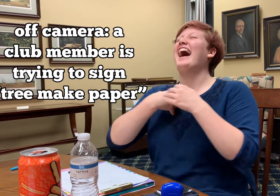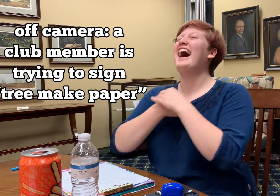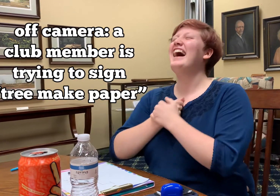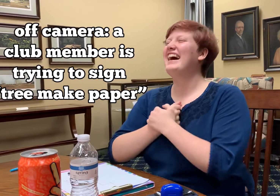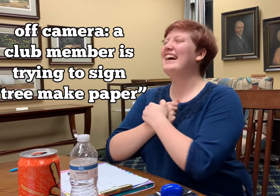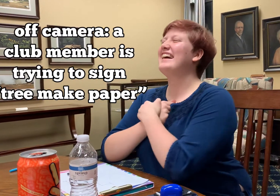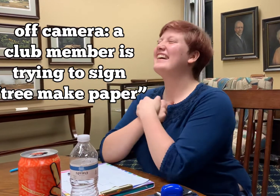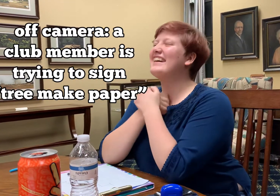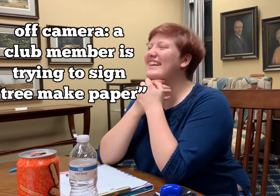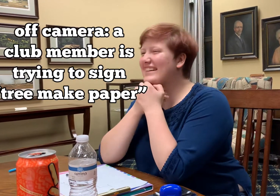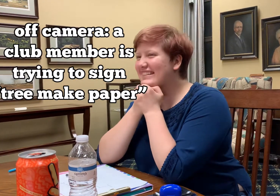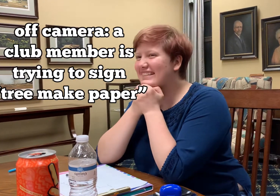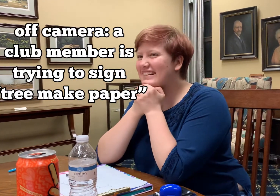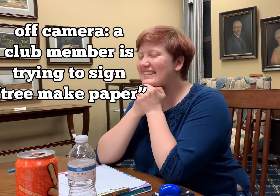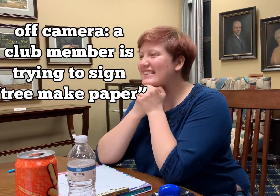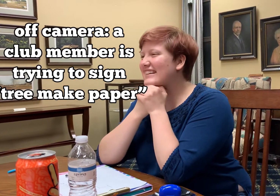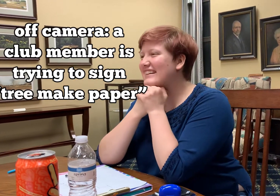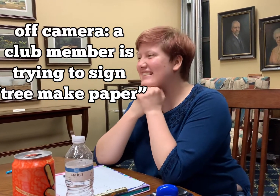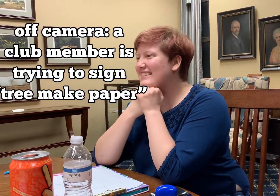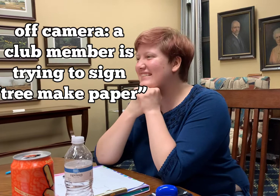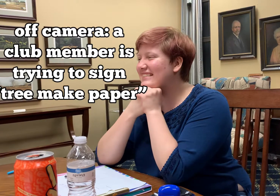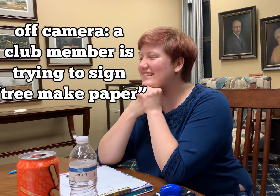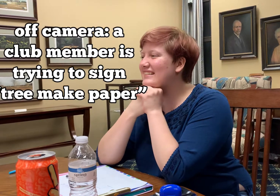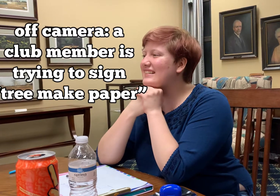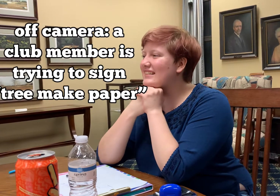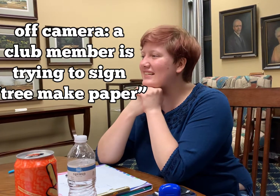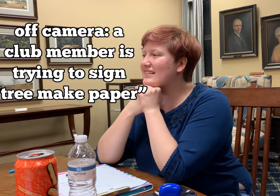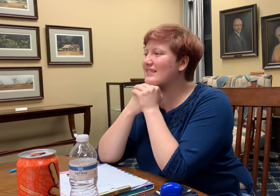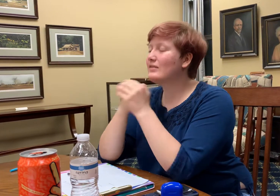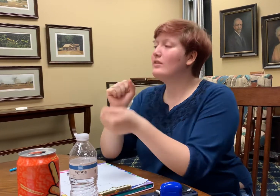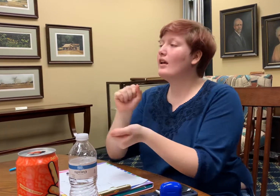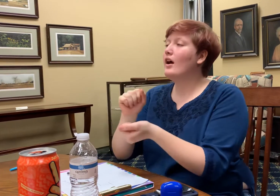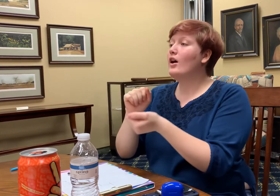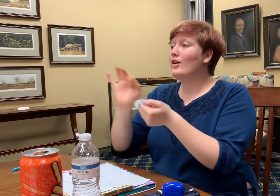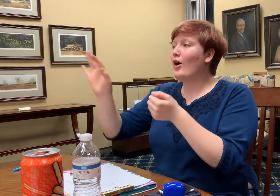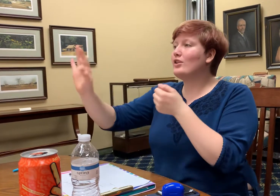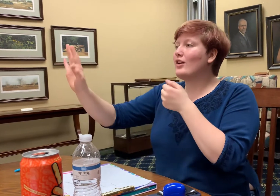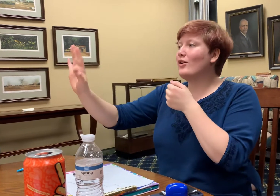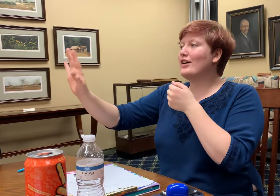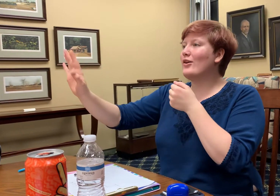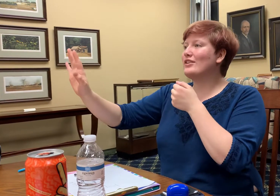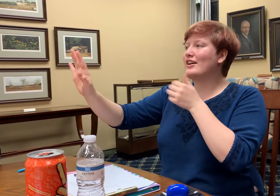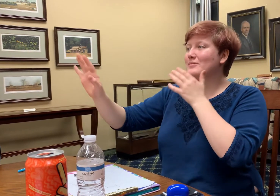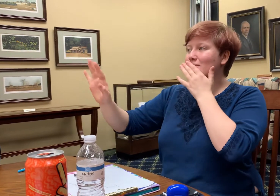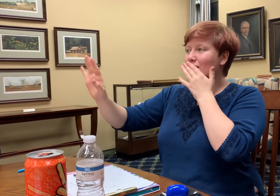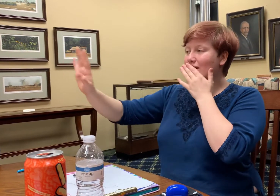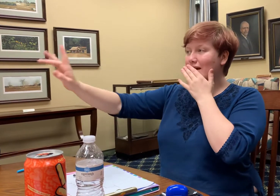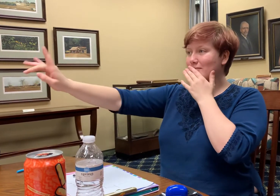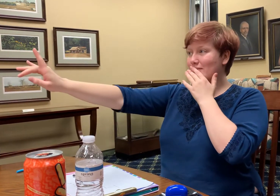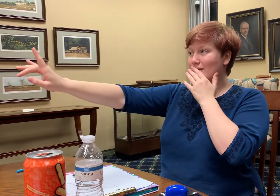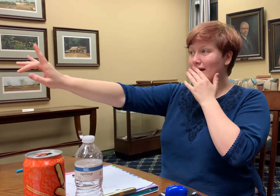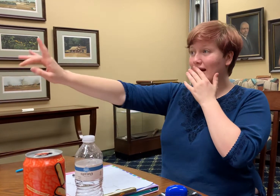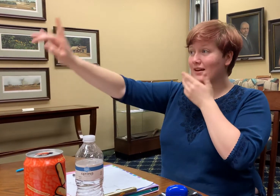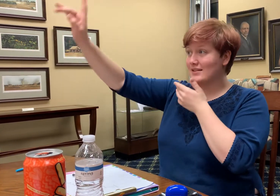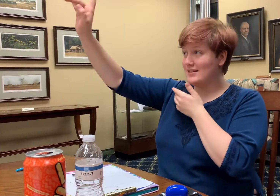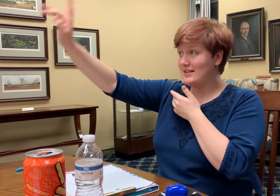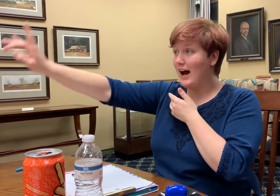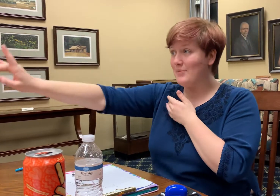My mind just went. Tree, make, paper. no! Hold on. Tree. Okay. Stop, because I